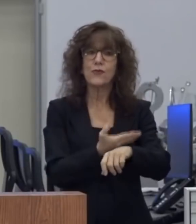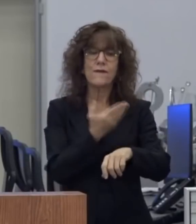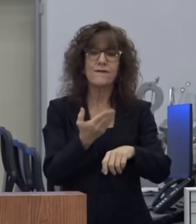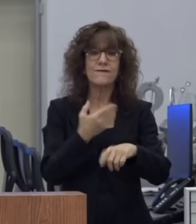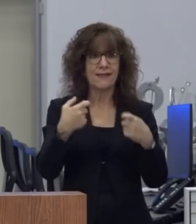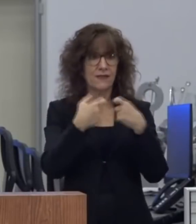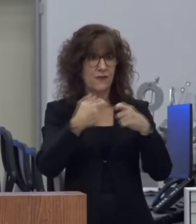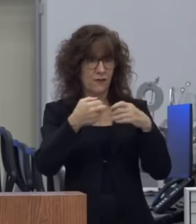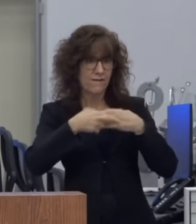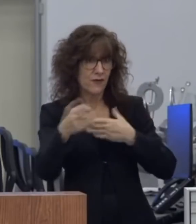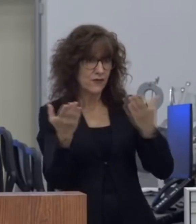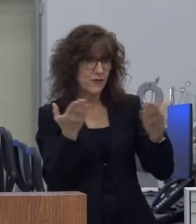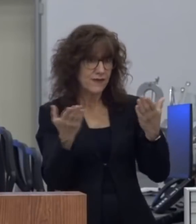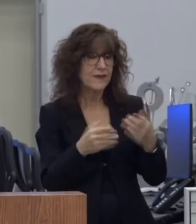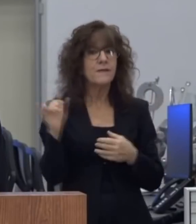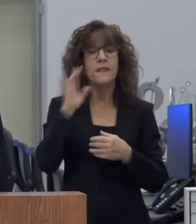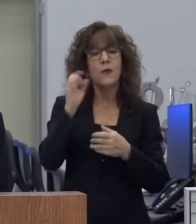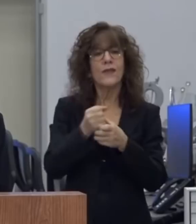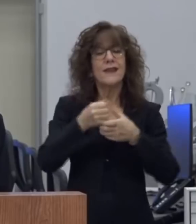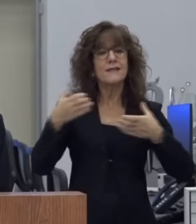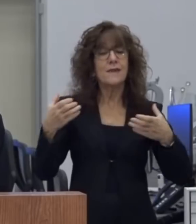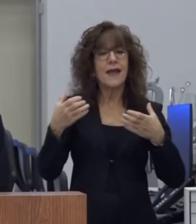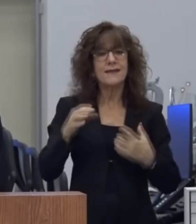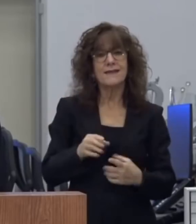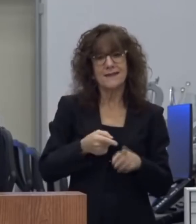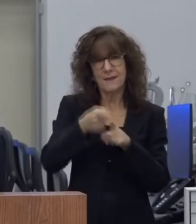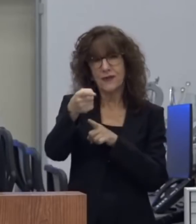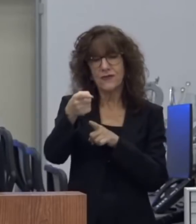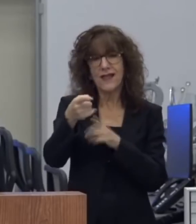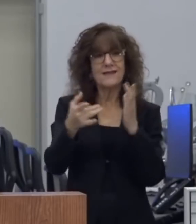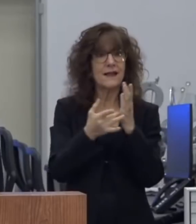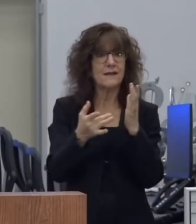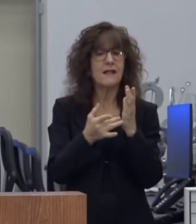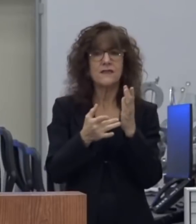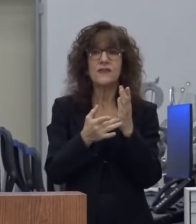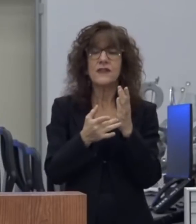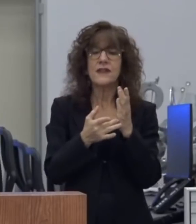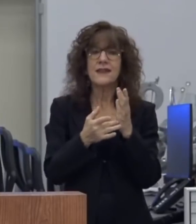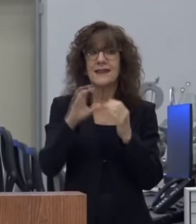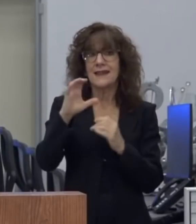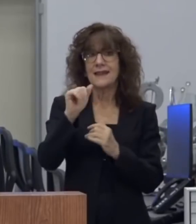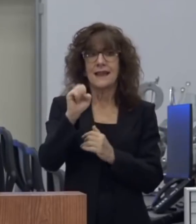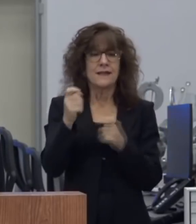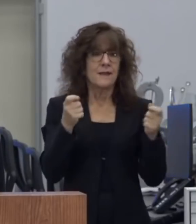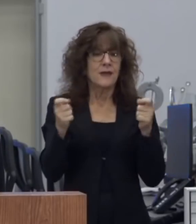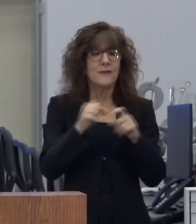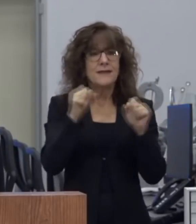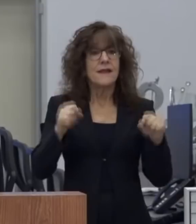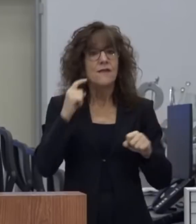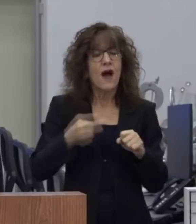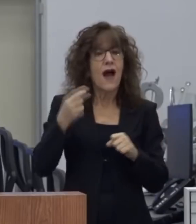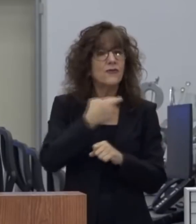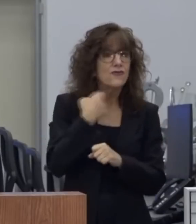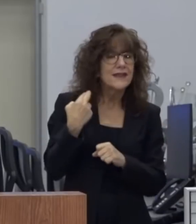referral services. We will also expand a specialized technology enabled a case management system for